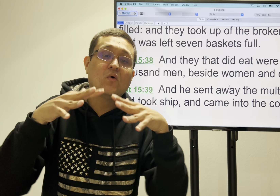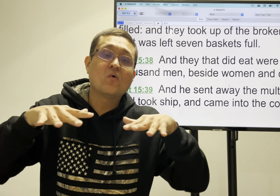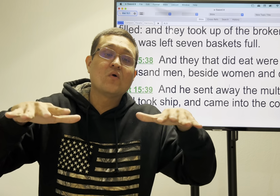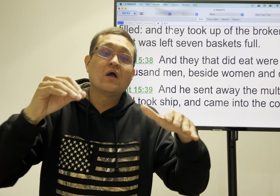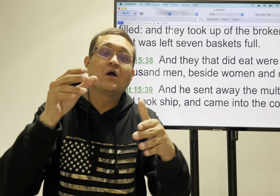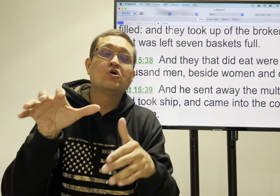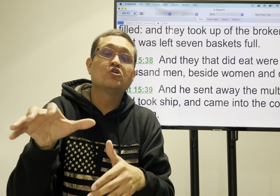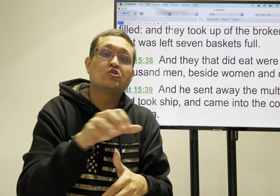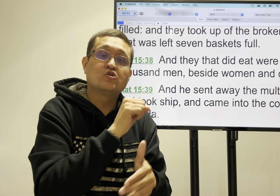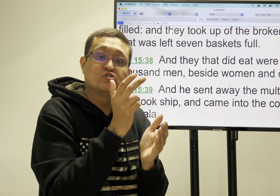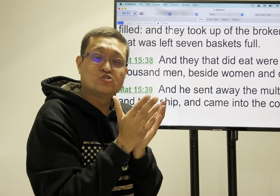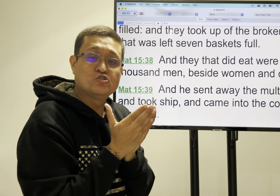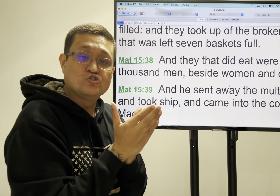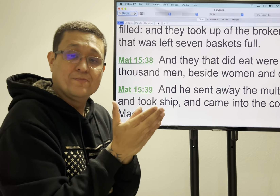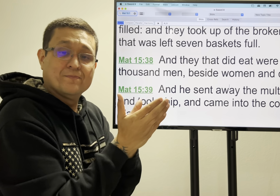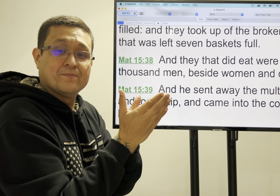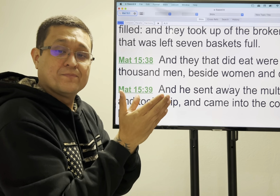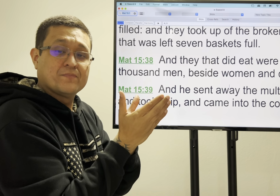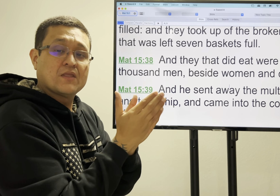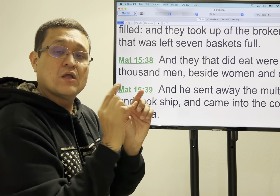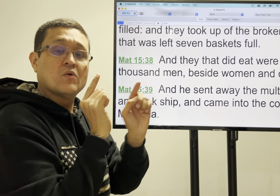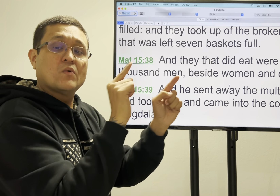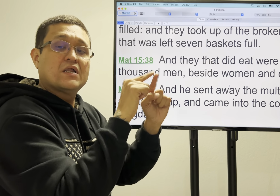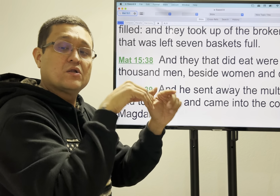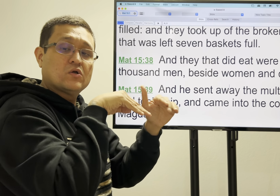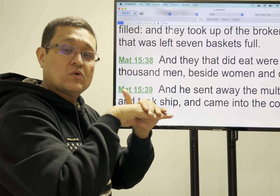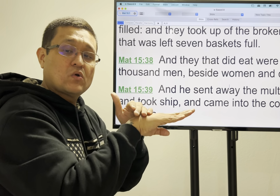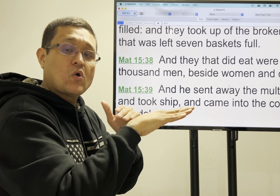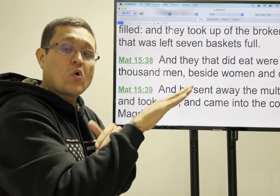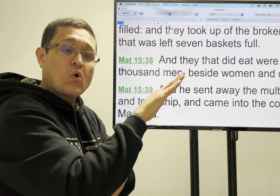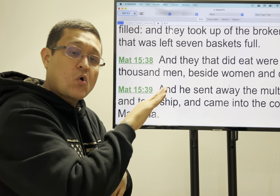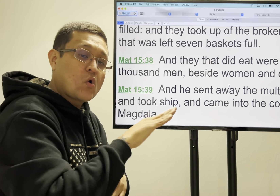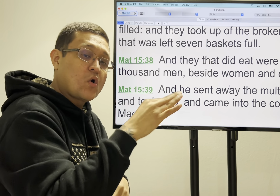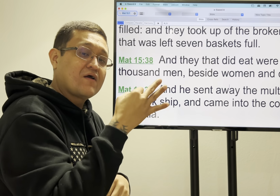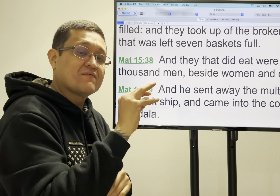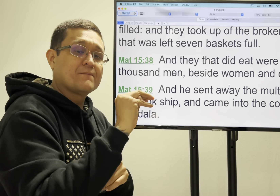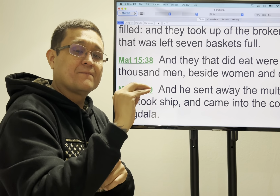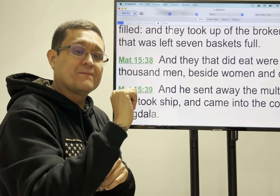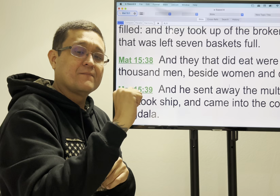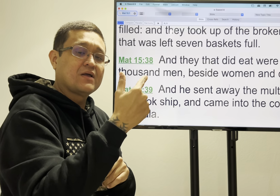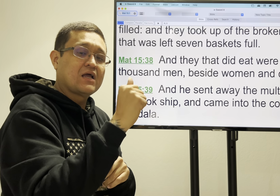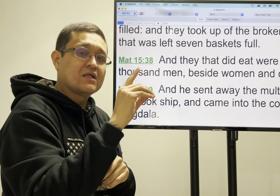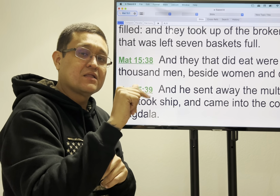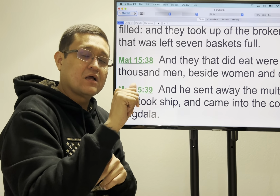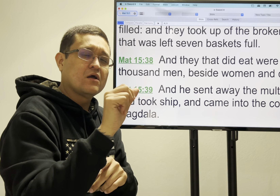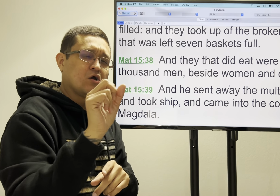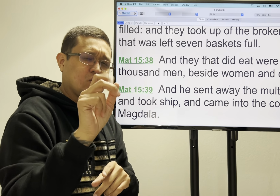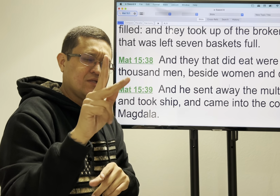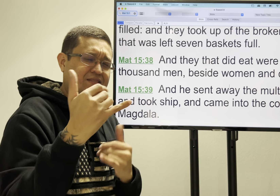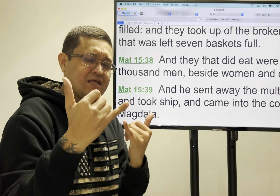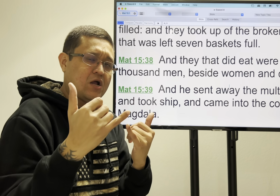And he sent away the multitude and took ship and came into the coast of Magdala.